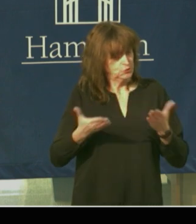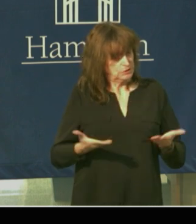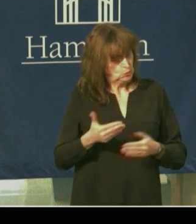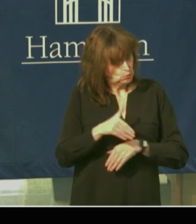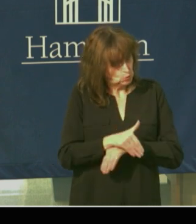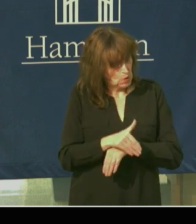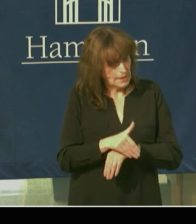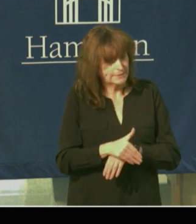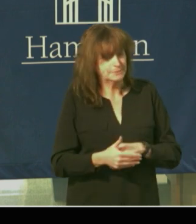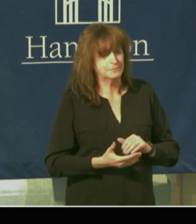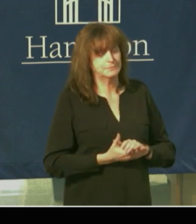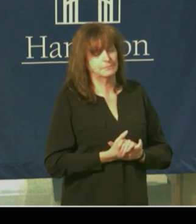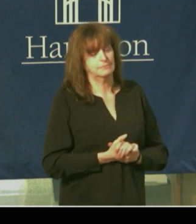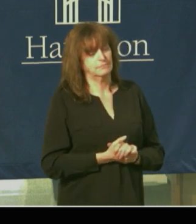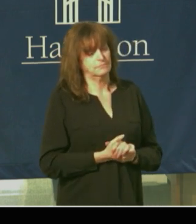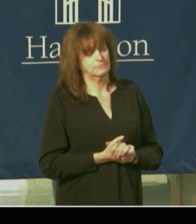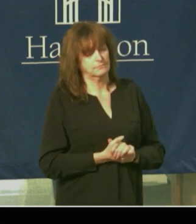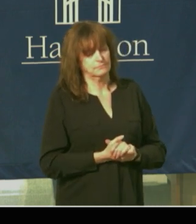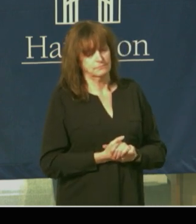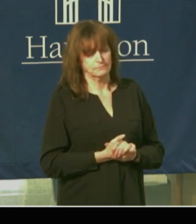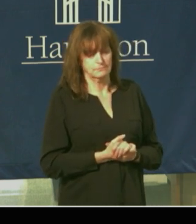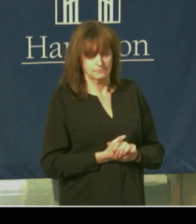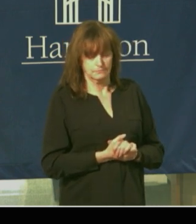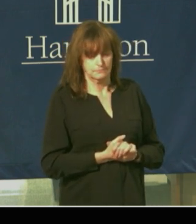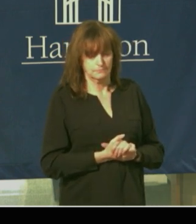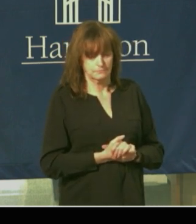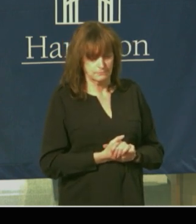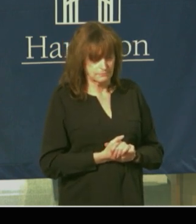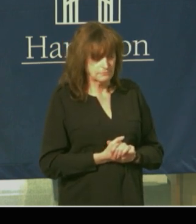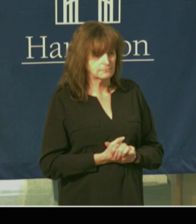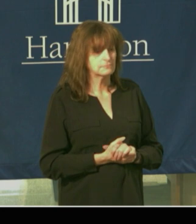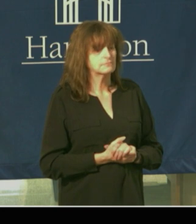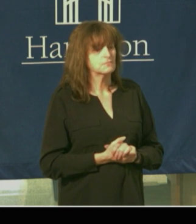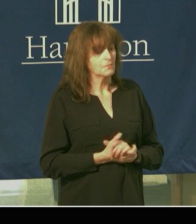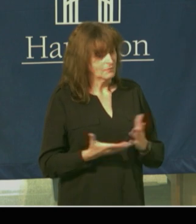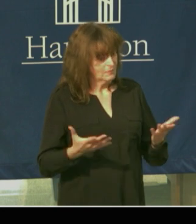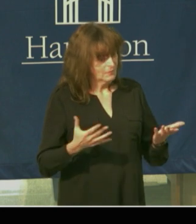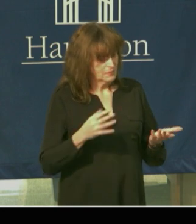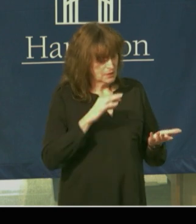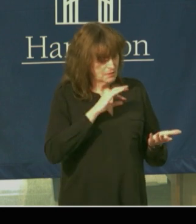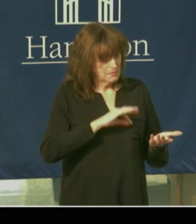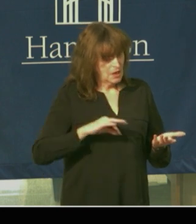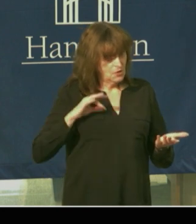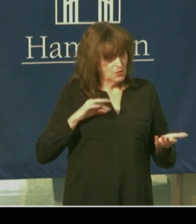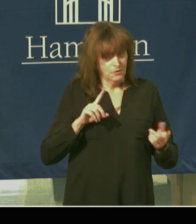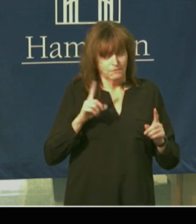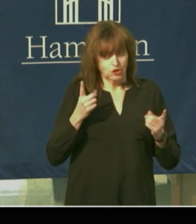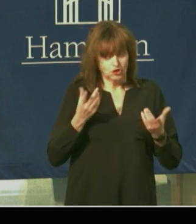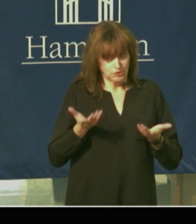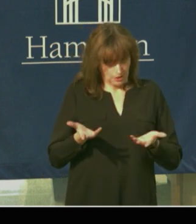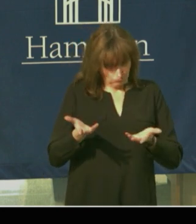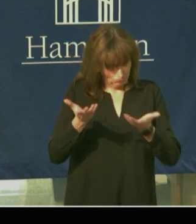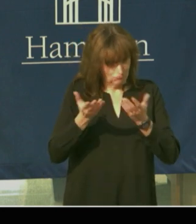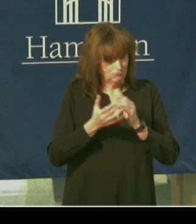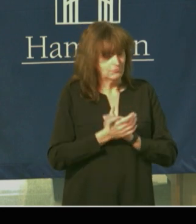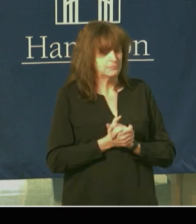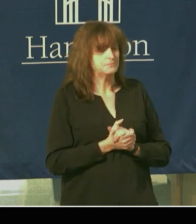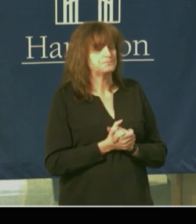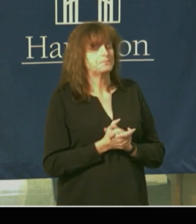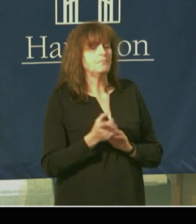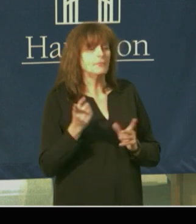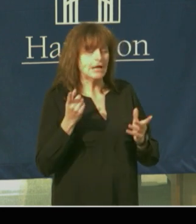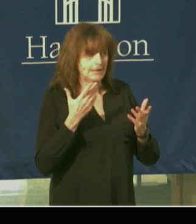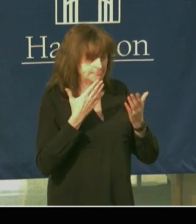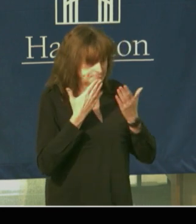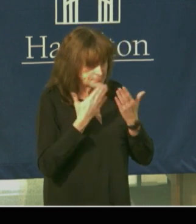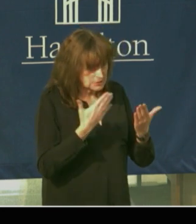Mike, and thank you to you and to Paul Johnson and to Dr. Harvey for participating in this town hall, of course,